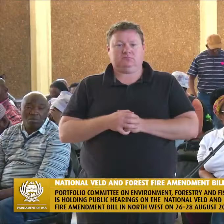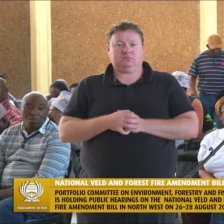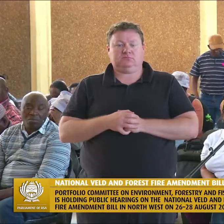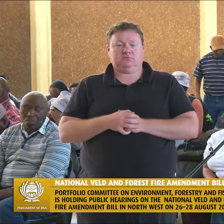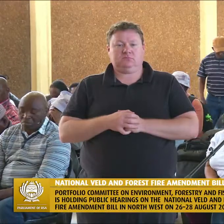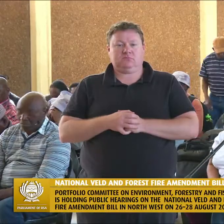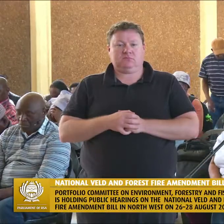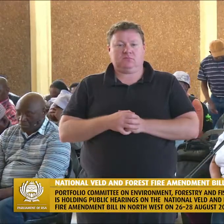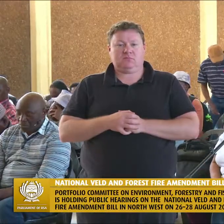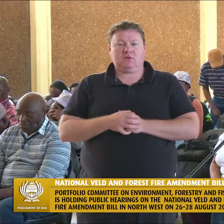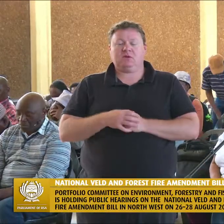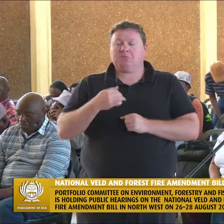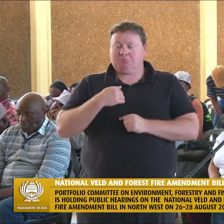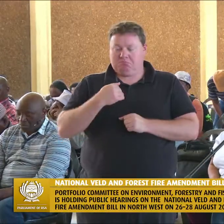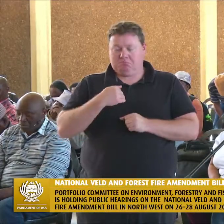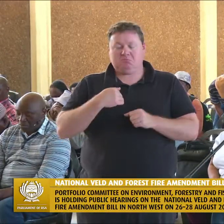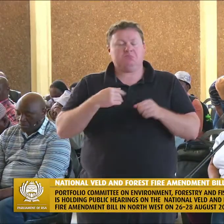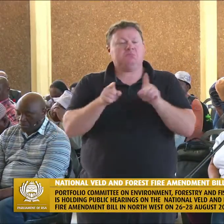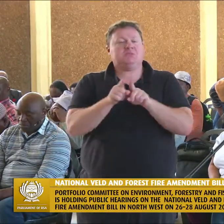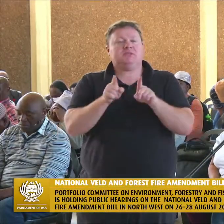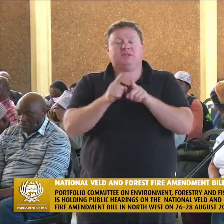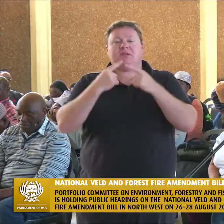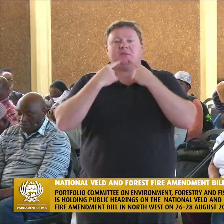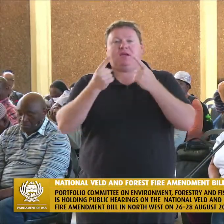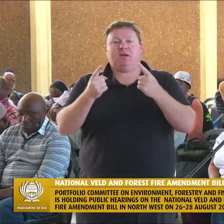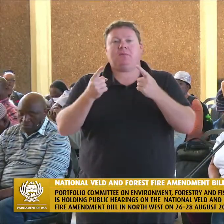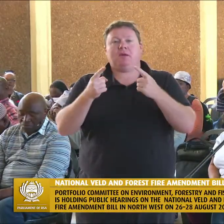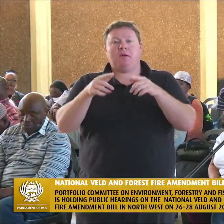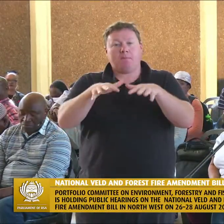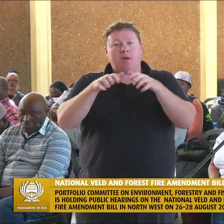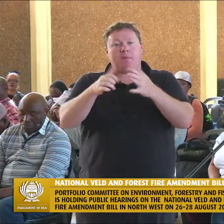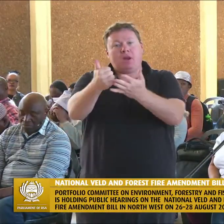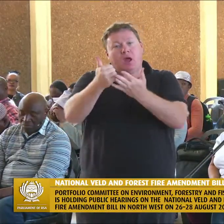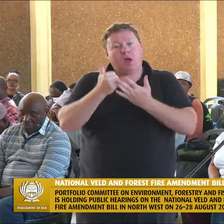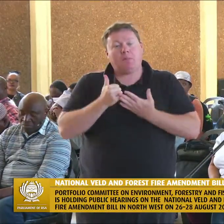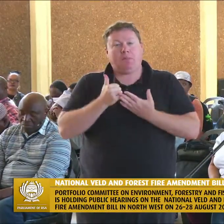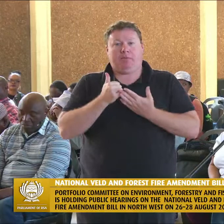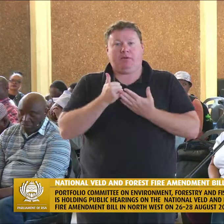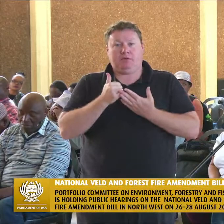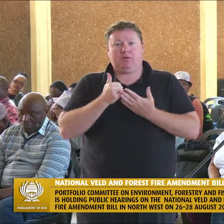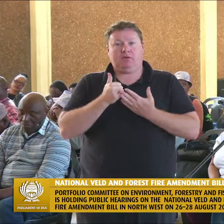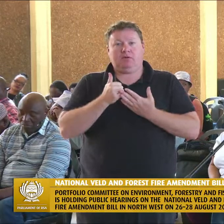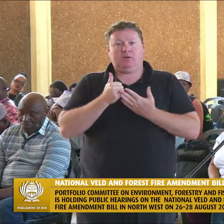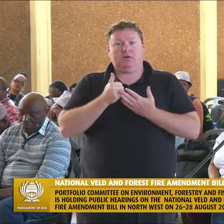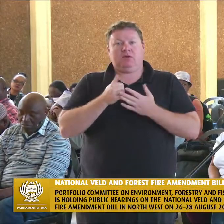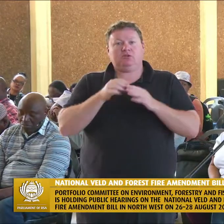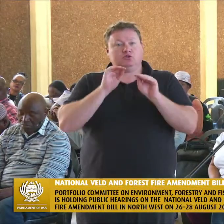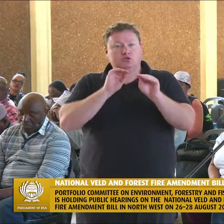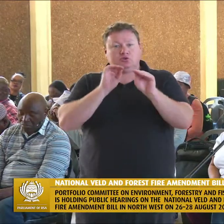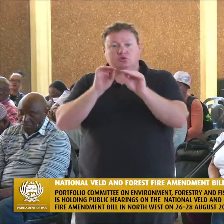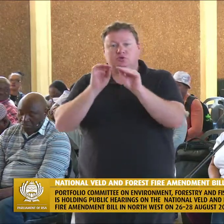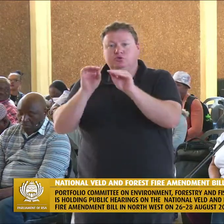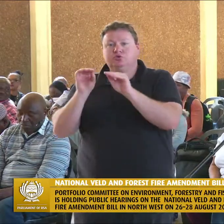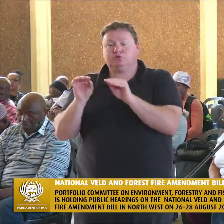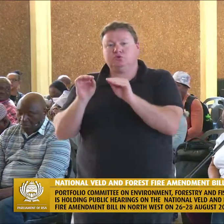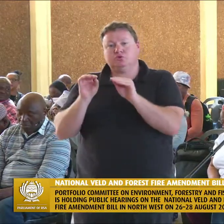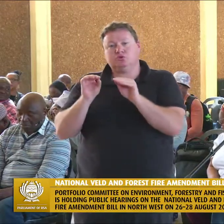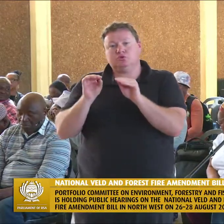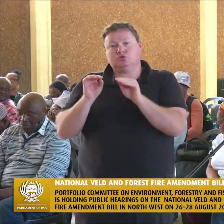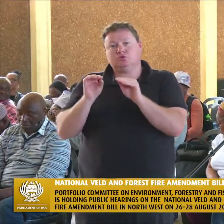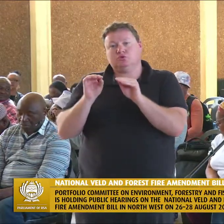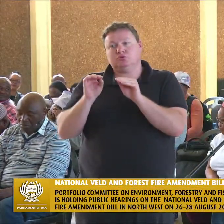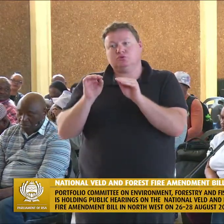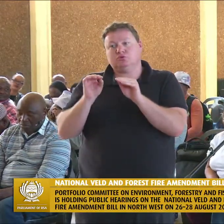i am also saying that parliament should help assist in terms of training as